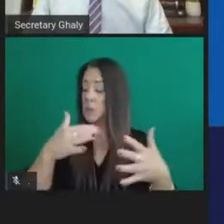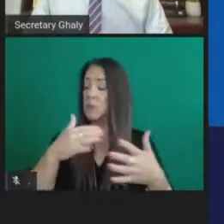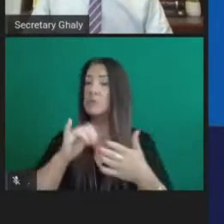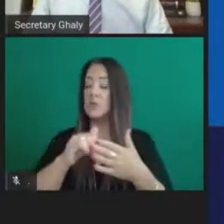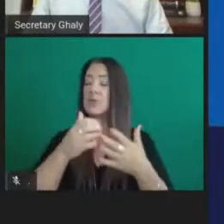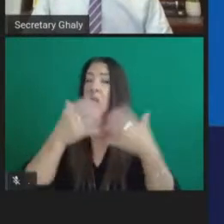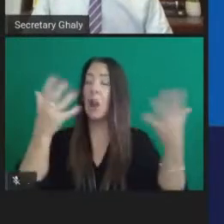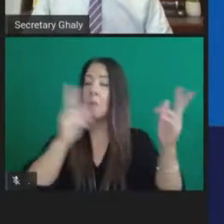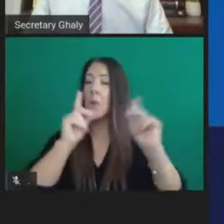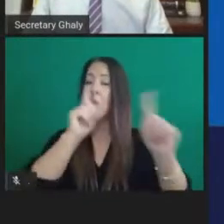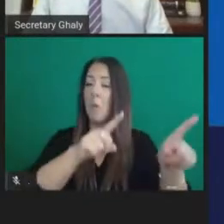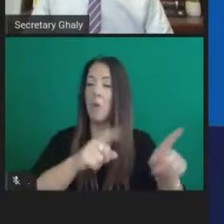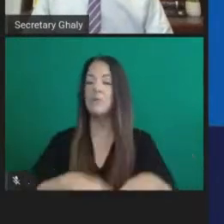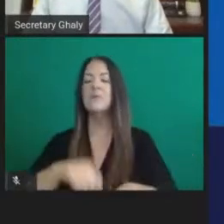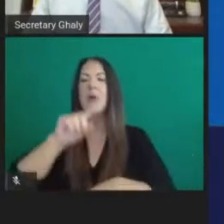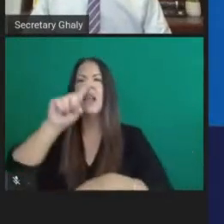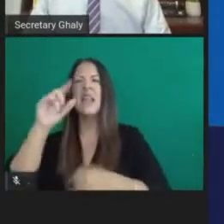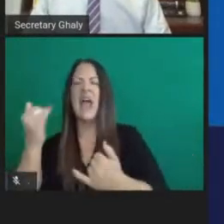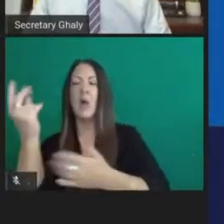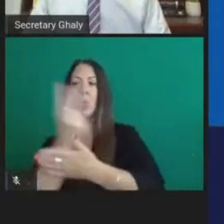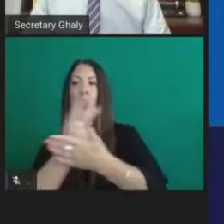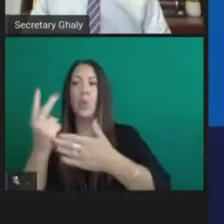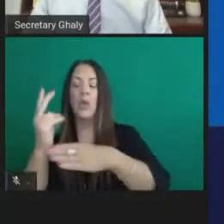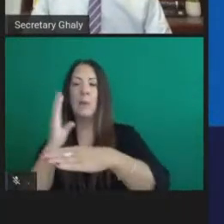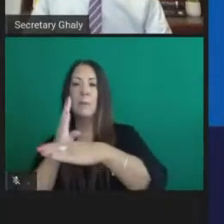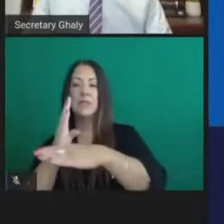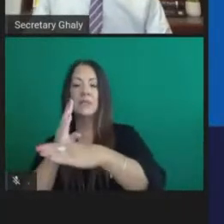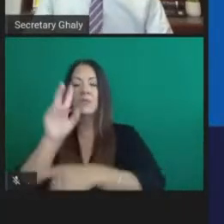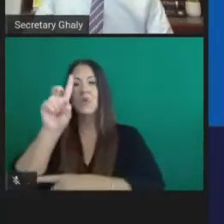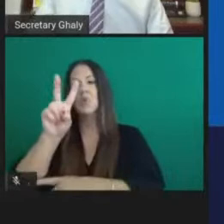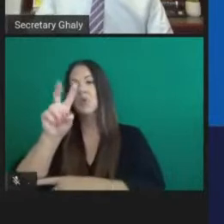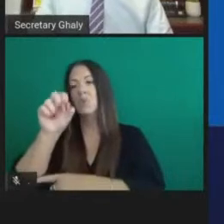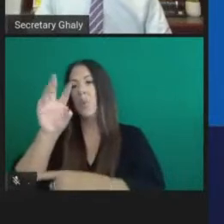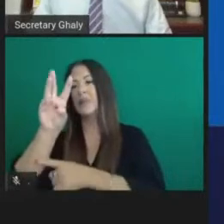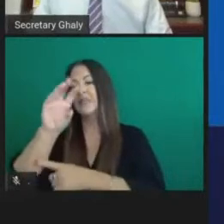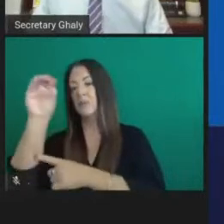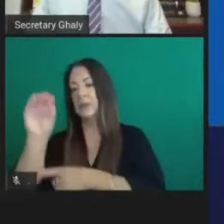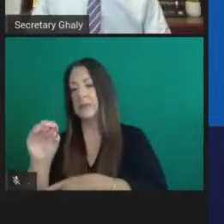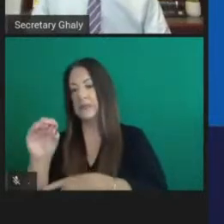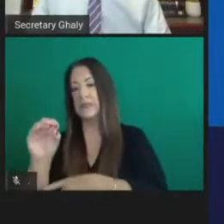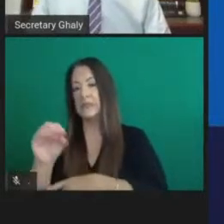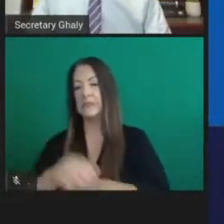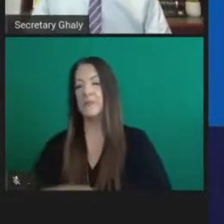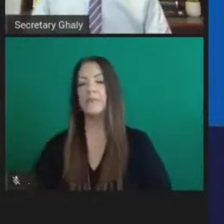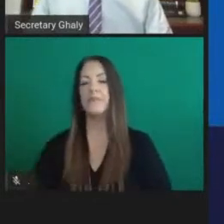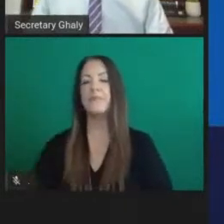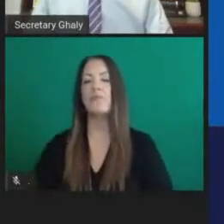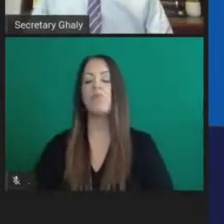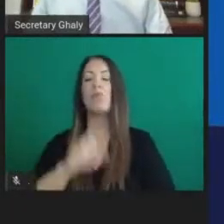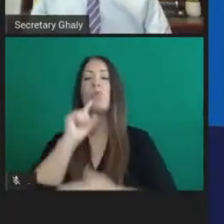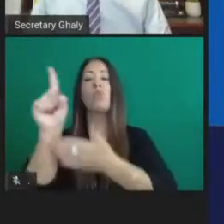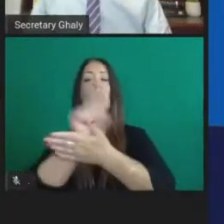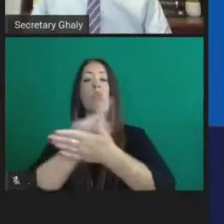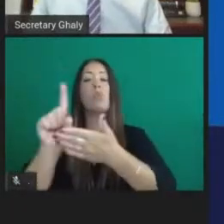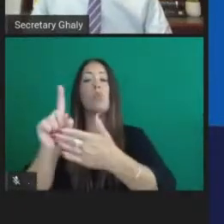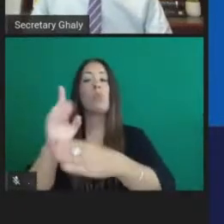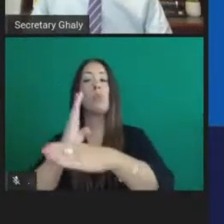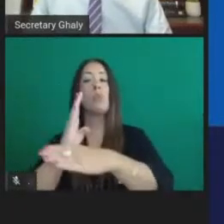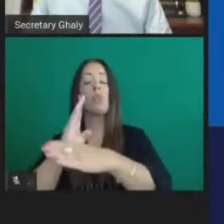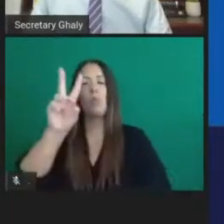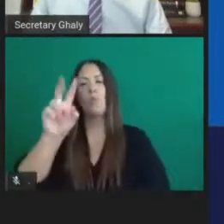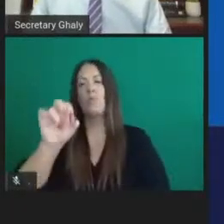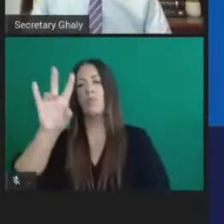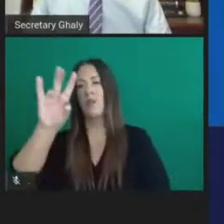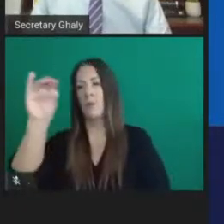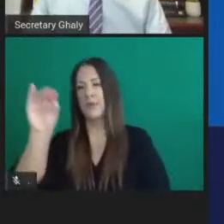of 2.6% and a 7-day positivity of 2.7%. We also notably